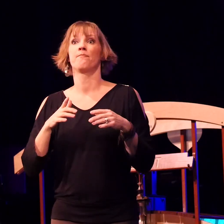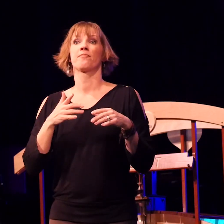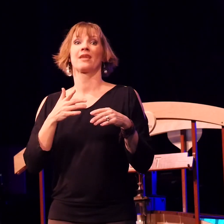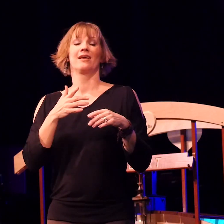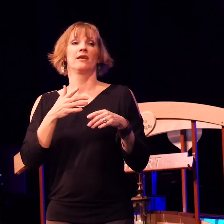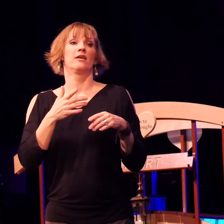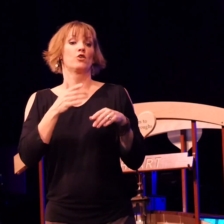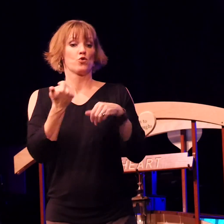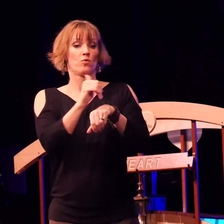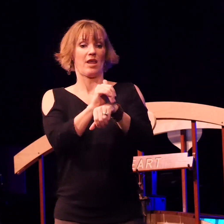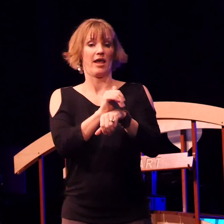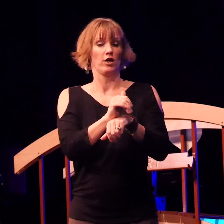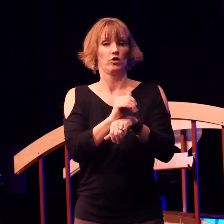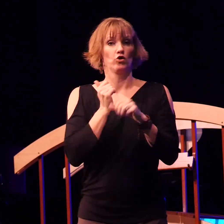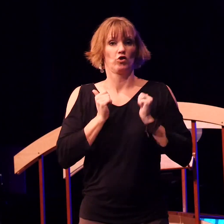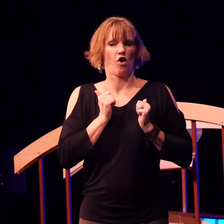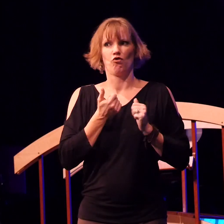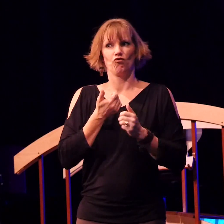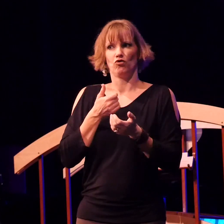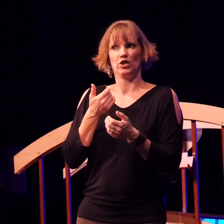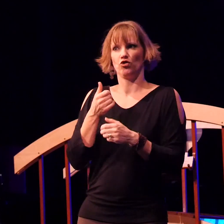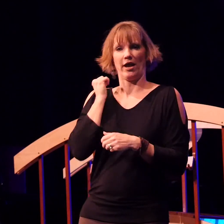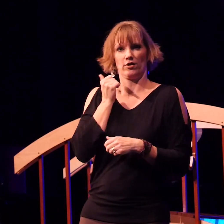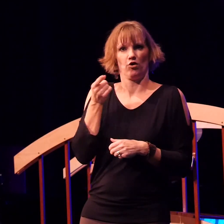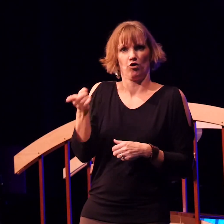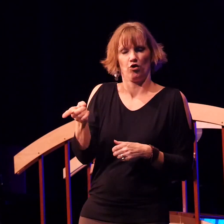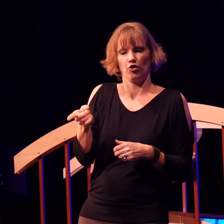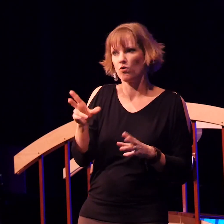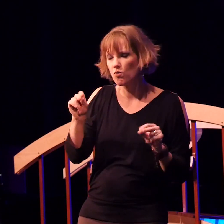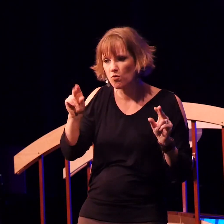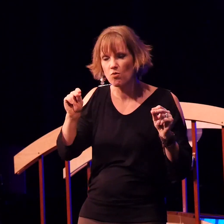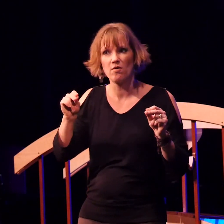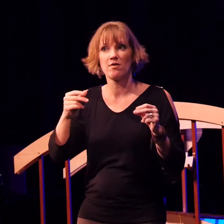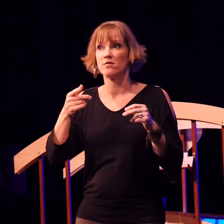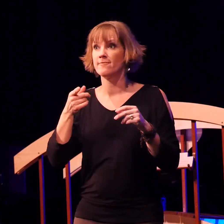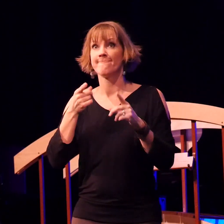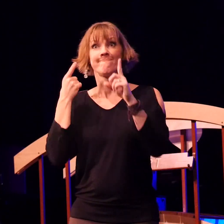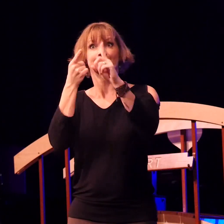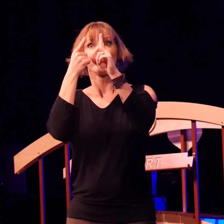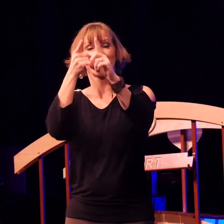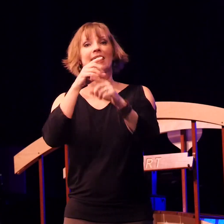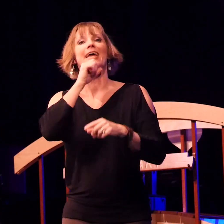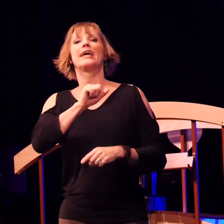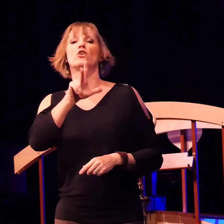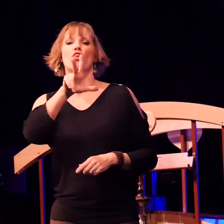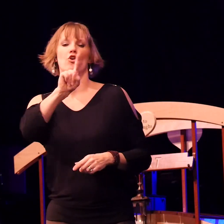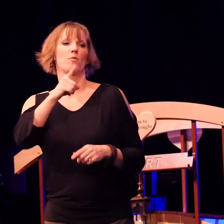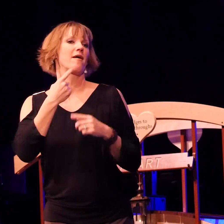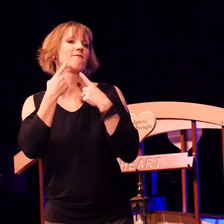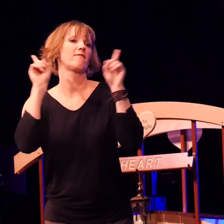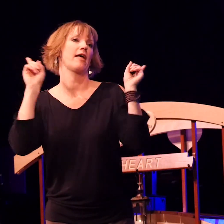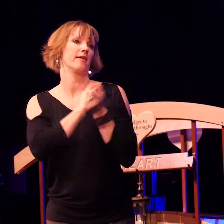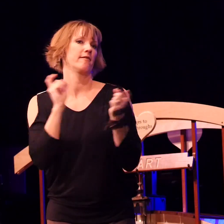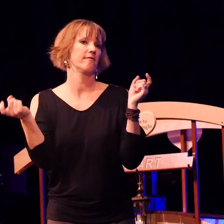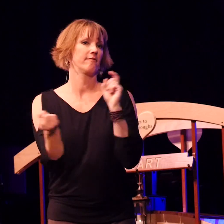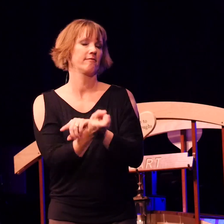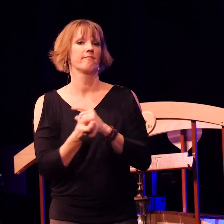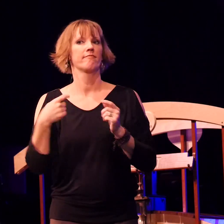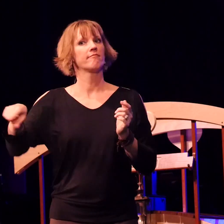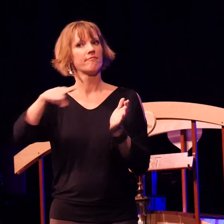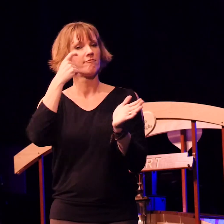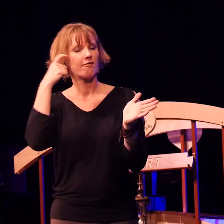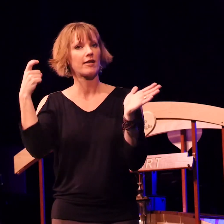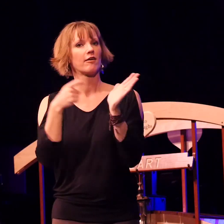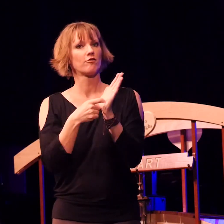rejected her, but she would not quit. And then finally, at that age of 31, things started turning, and she became recognized